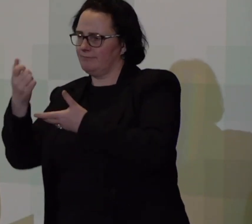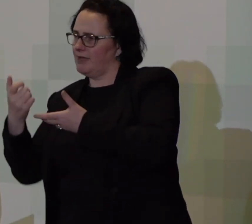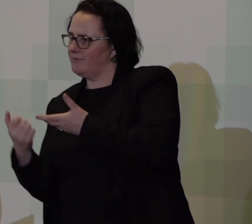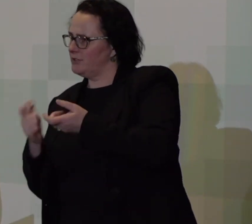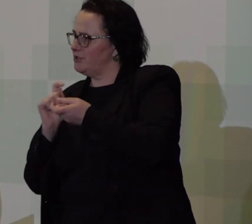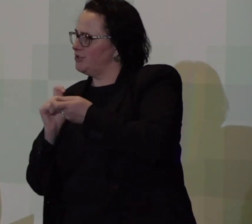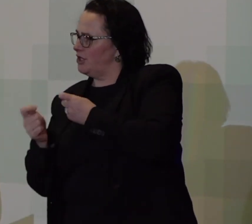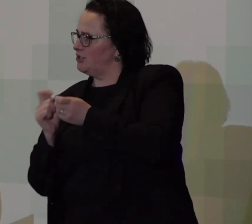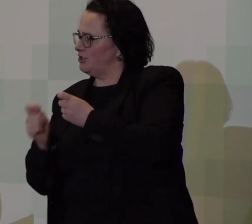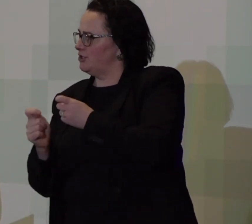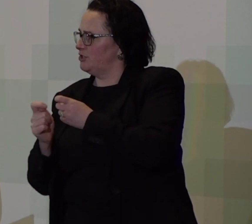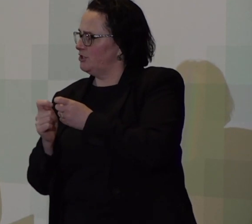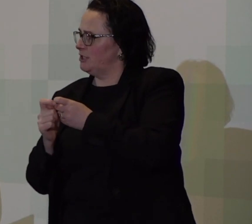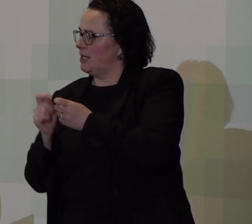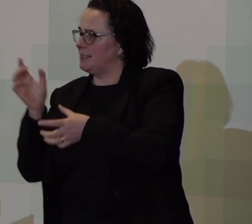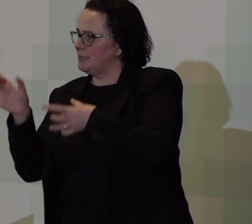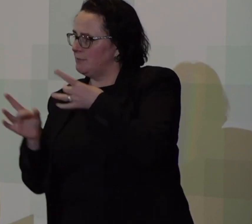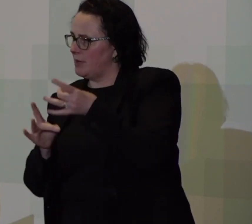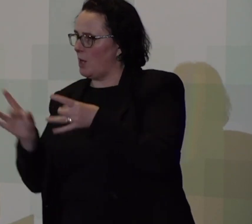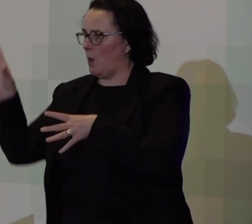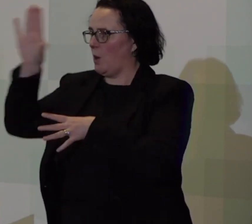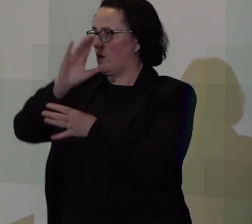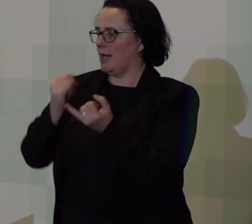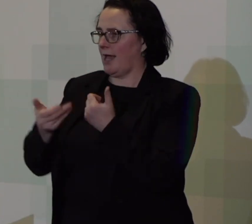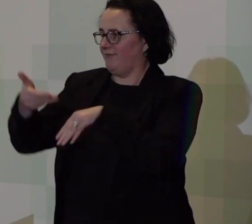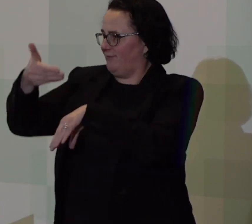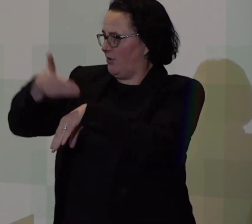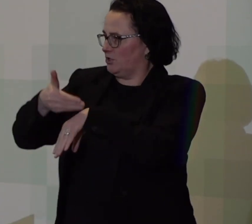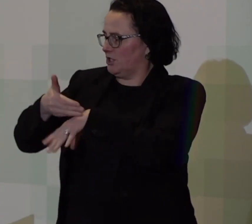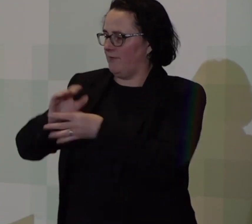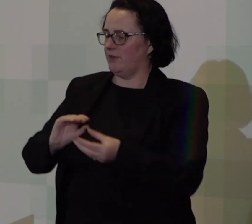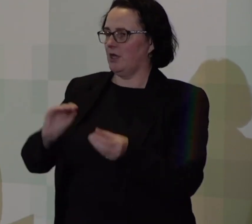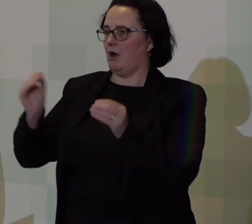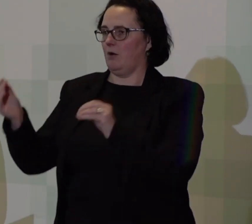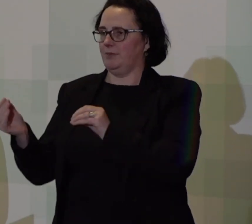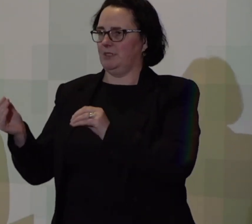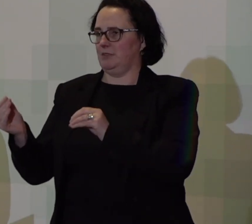to acquire the appearance and function of the opposite sex.